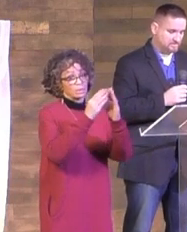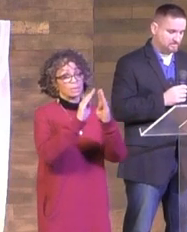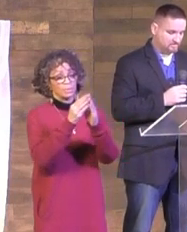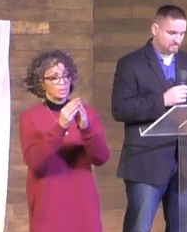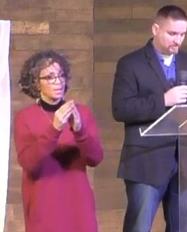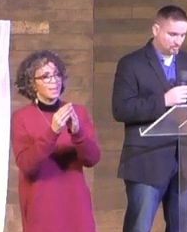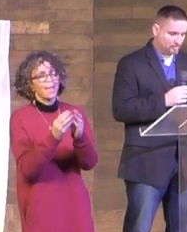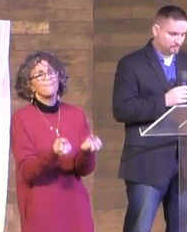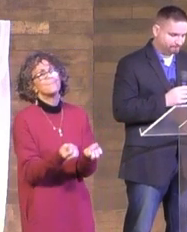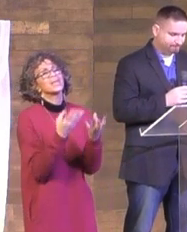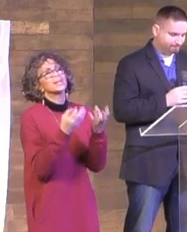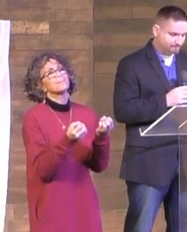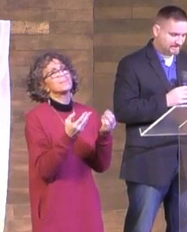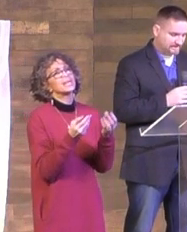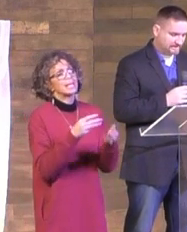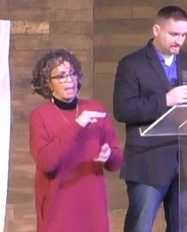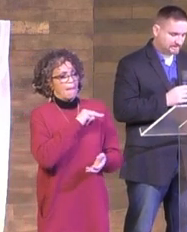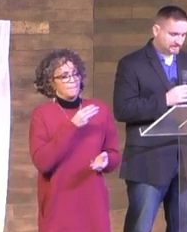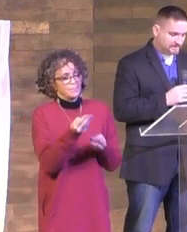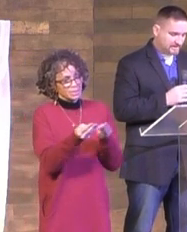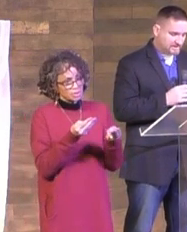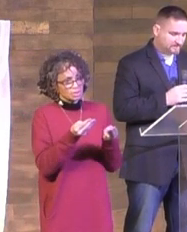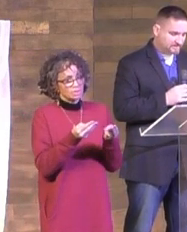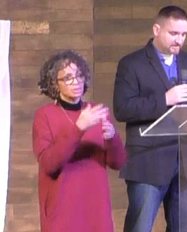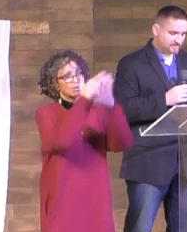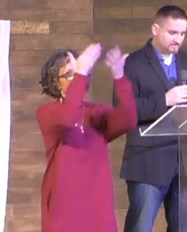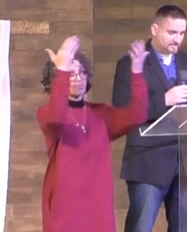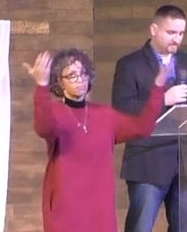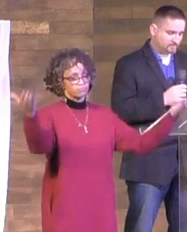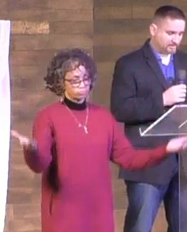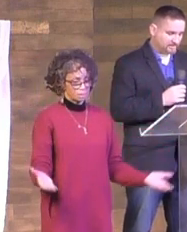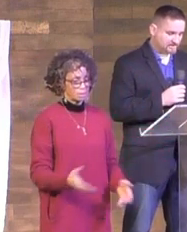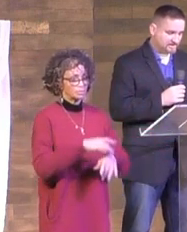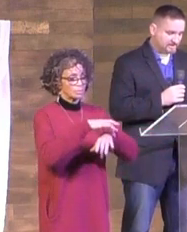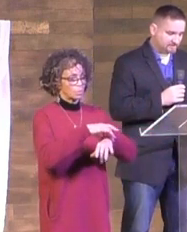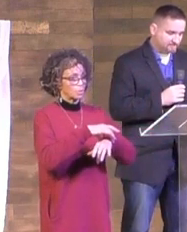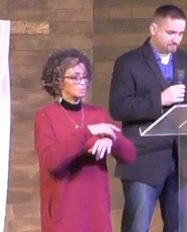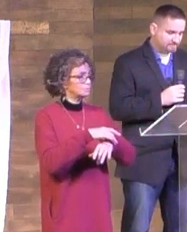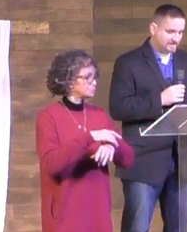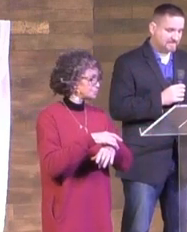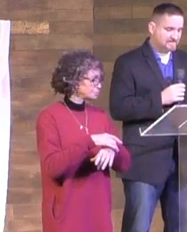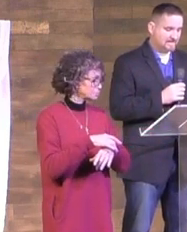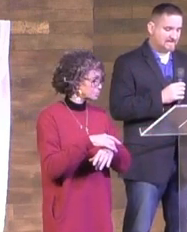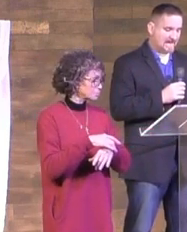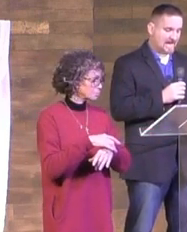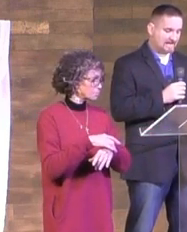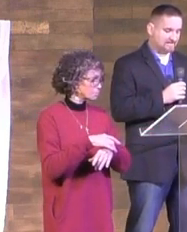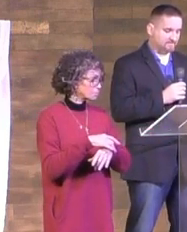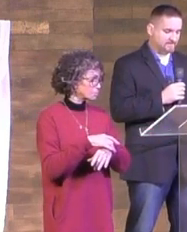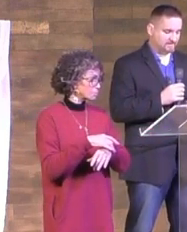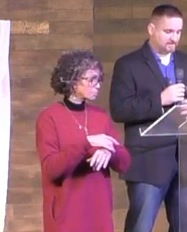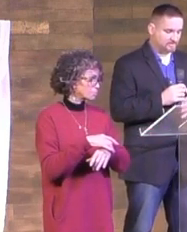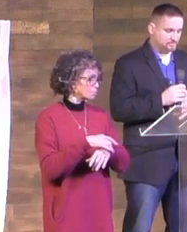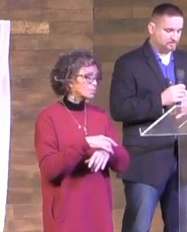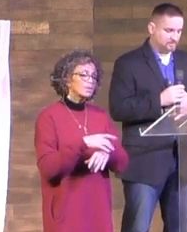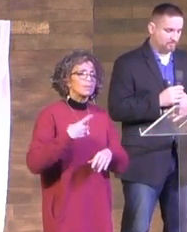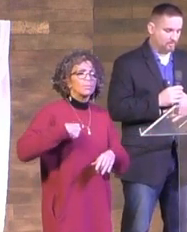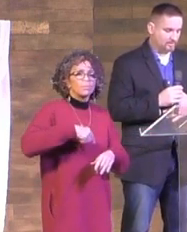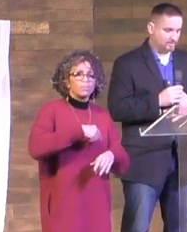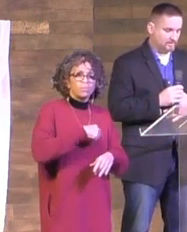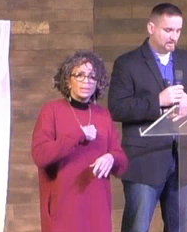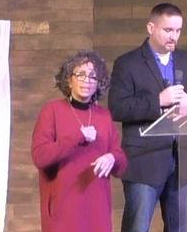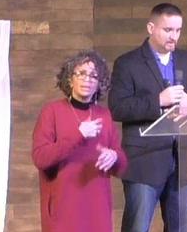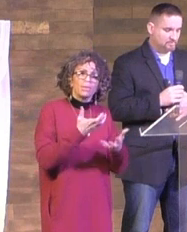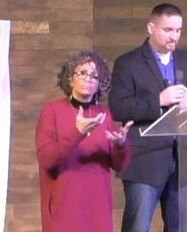missions throughout the world. Each of us here have different abilities to give. And it's not the act of giving that's truly